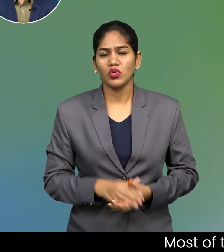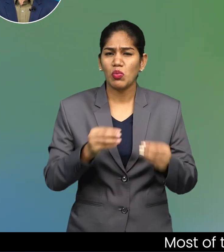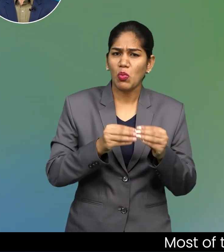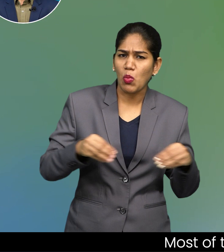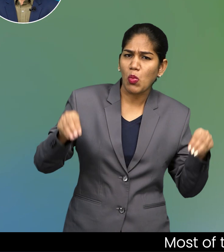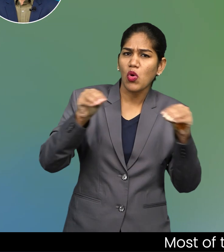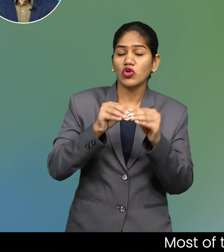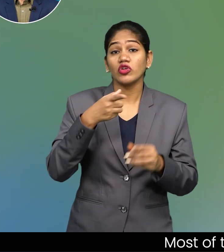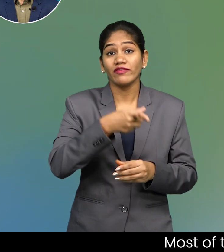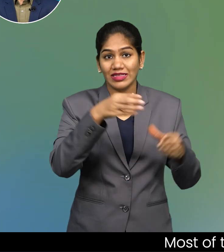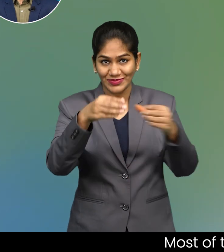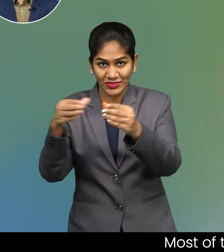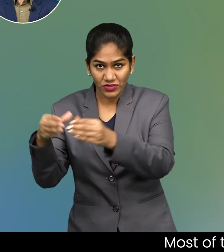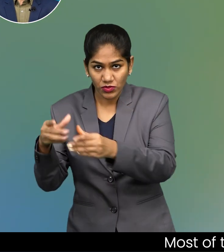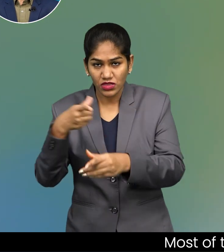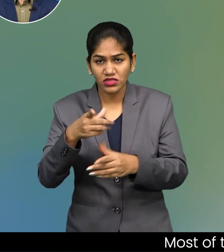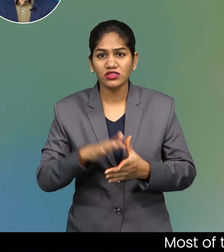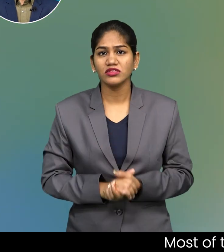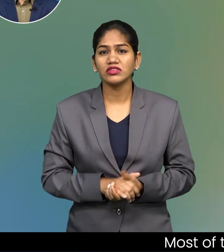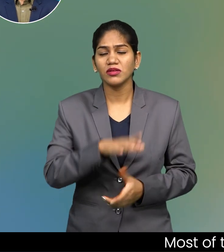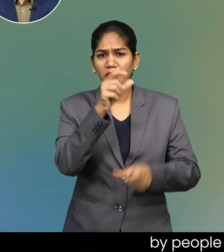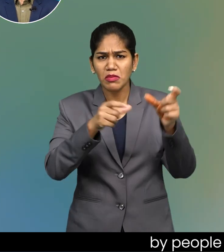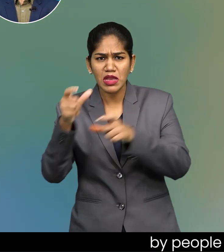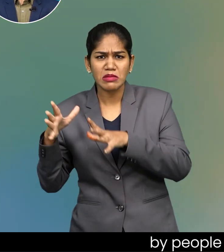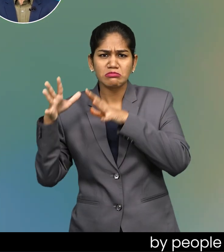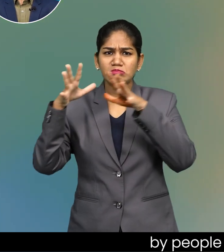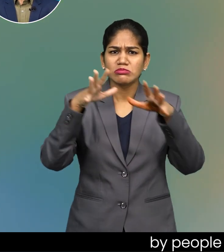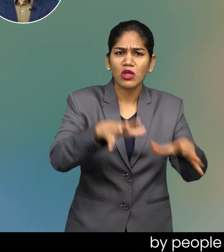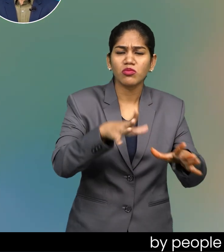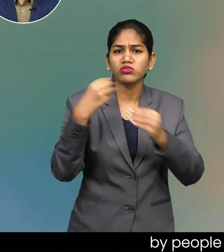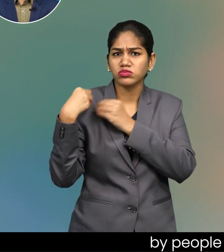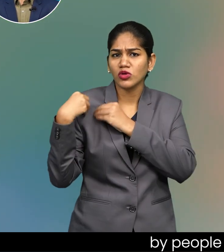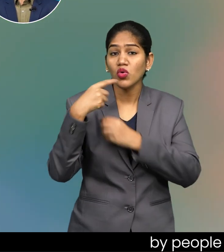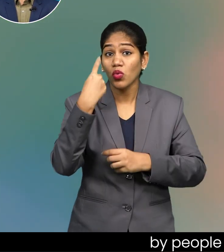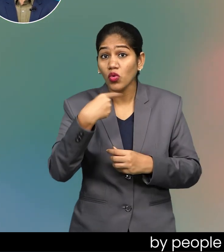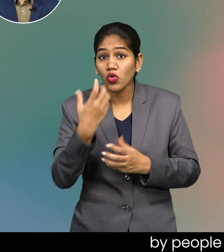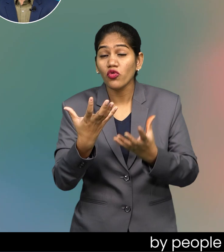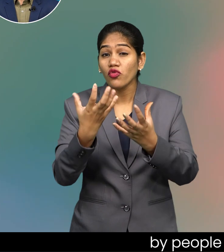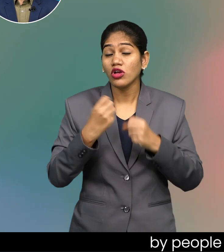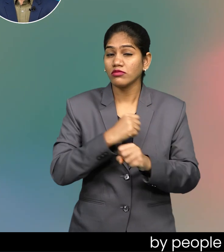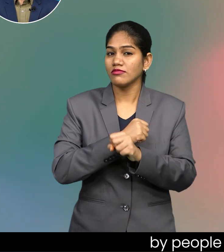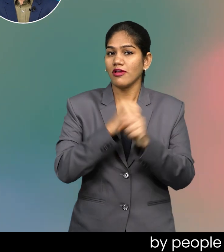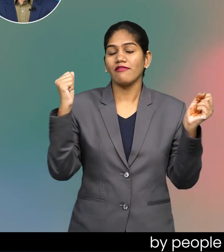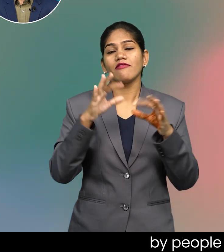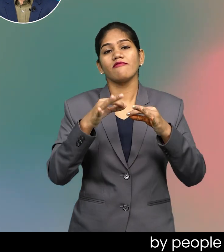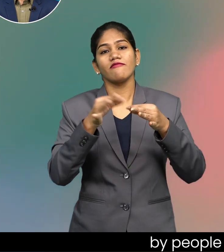Most of them were occupied by people who wanted to be free